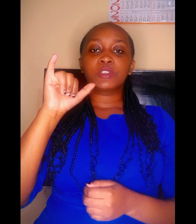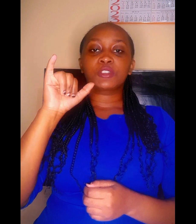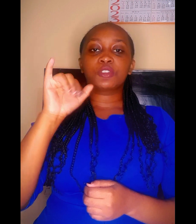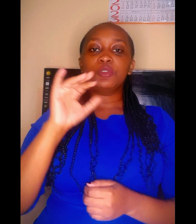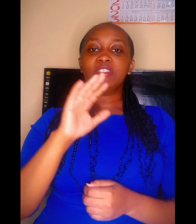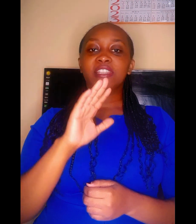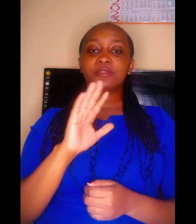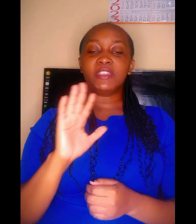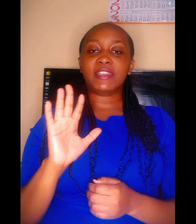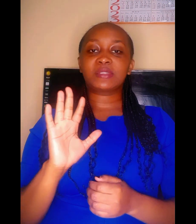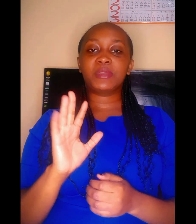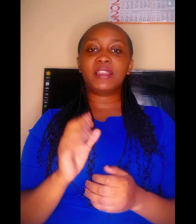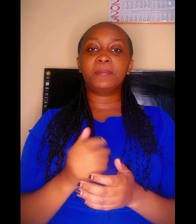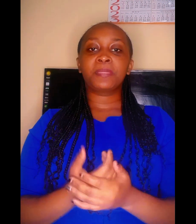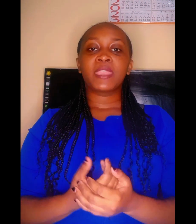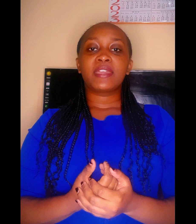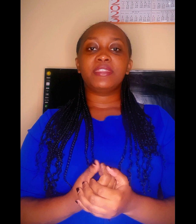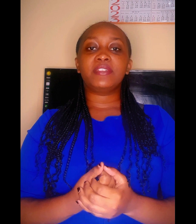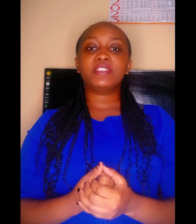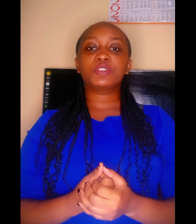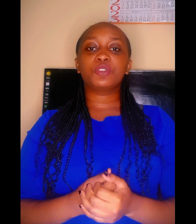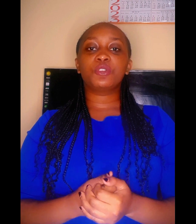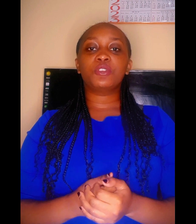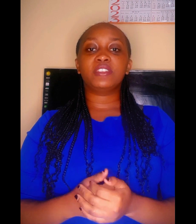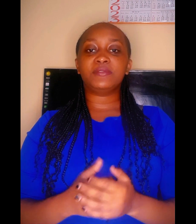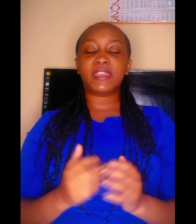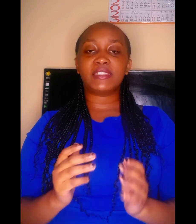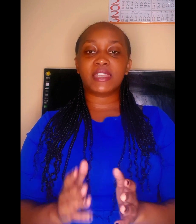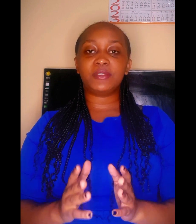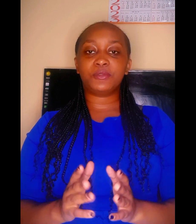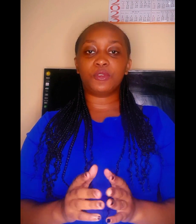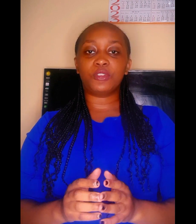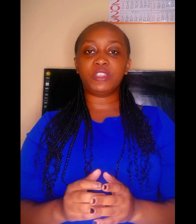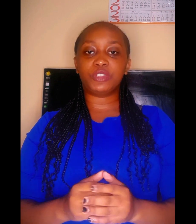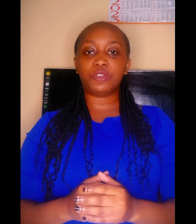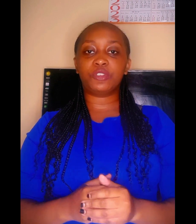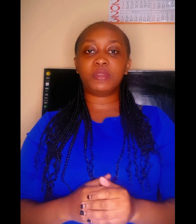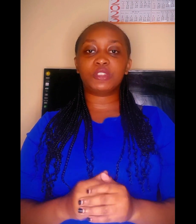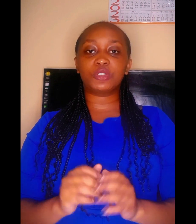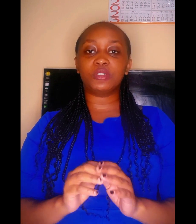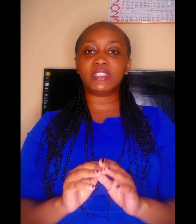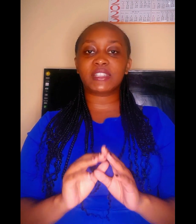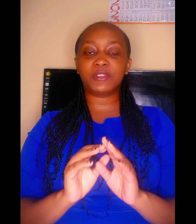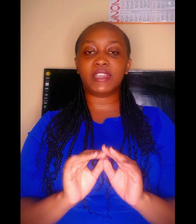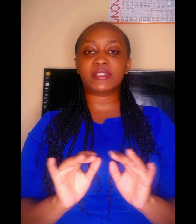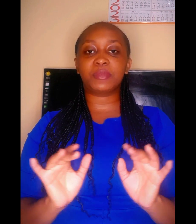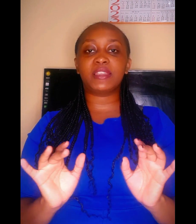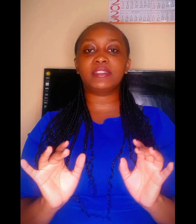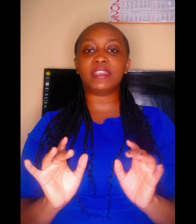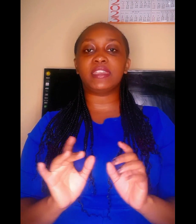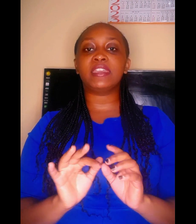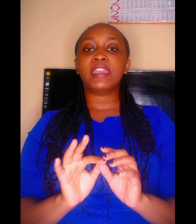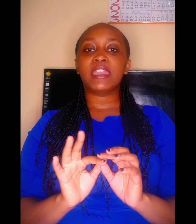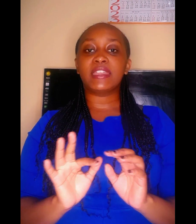So you'll just finger spell. There is no defined sign for Deuteronomy, so you'll just finger spell the